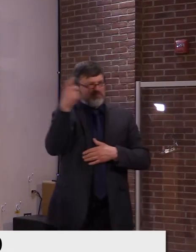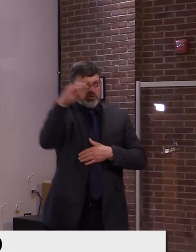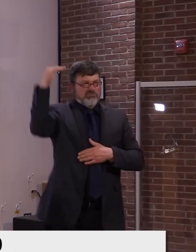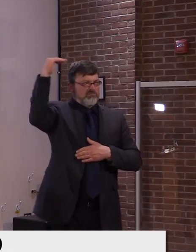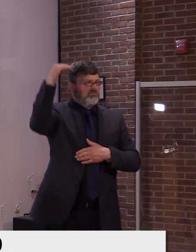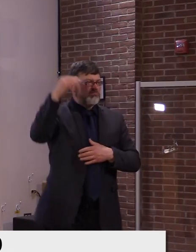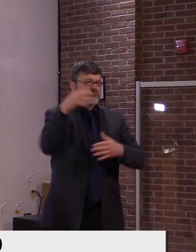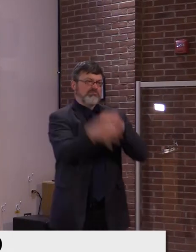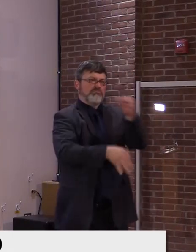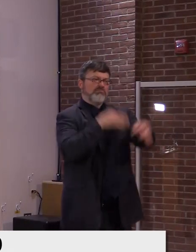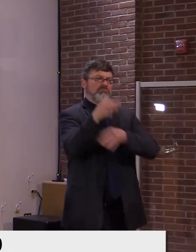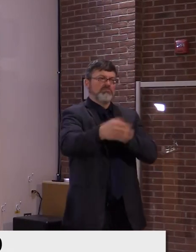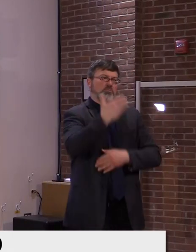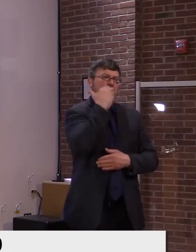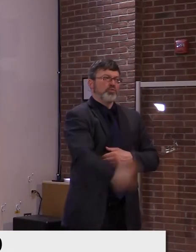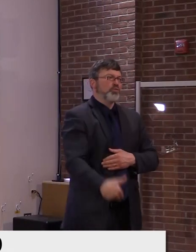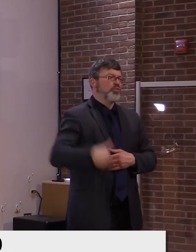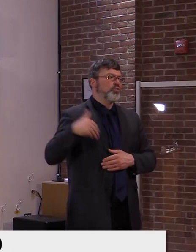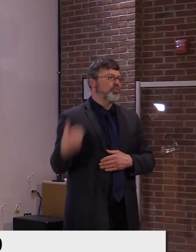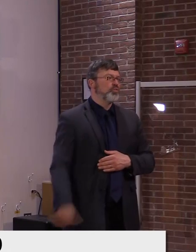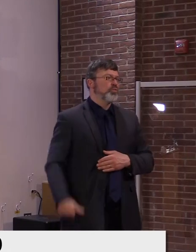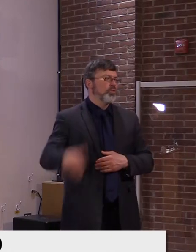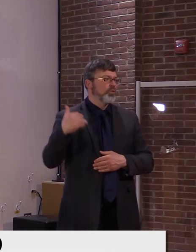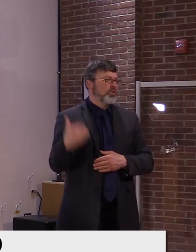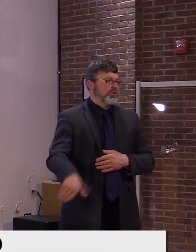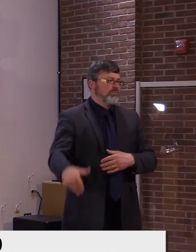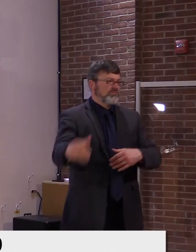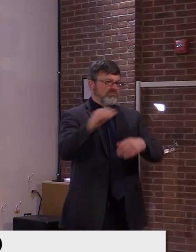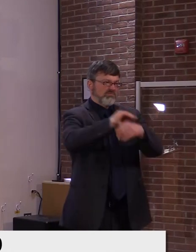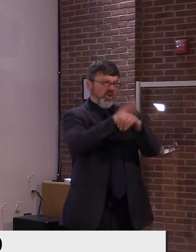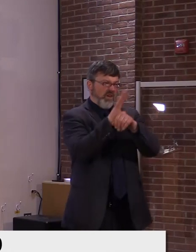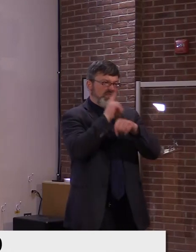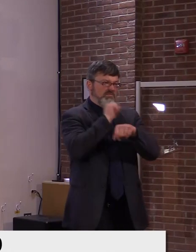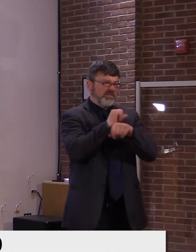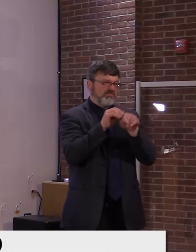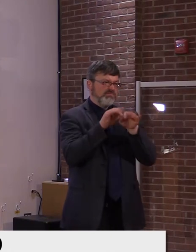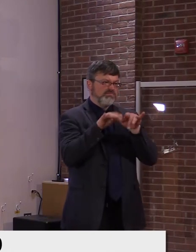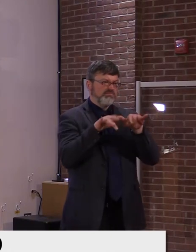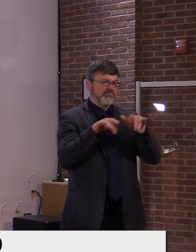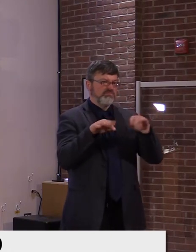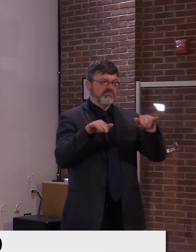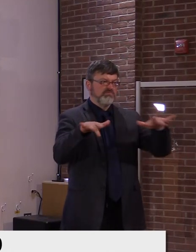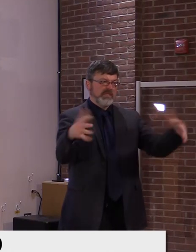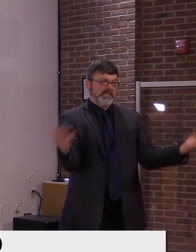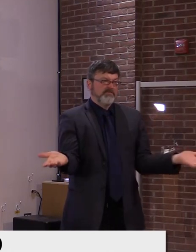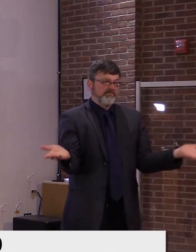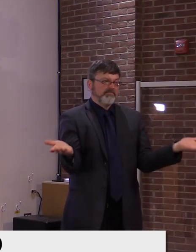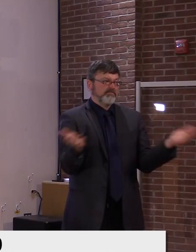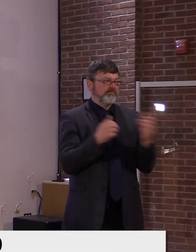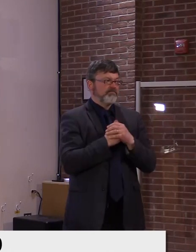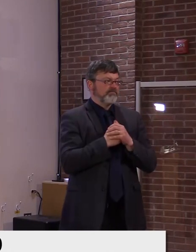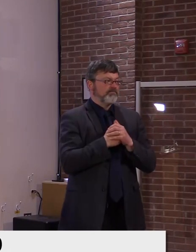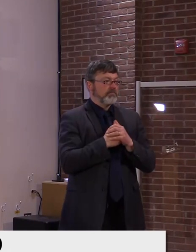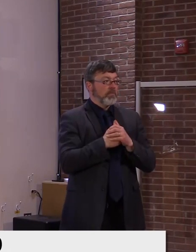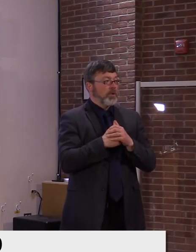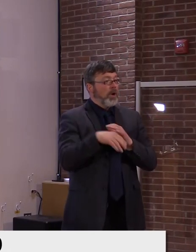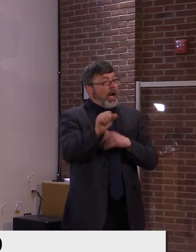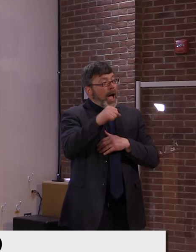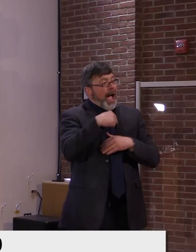some welcomed improvements in our COVID-19 data. First, over the past week, our 7-day case rate